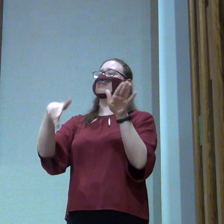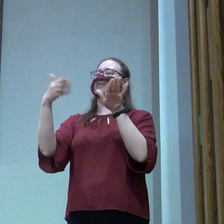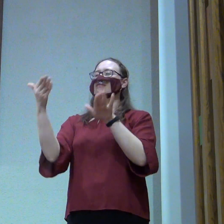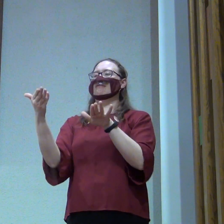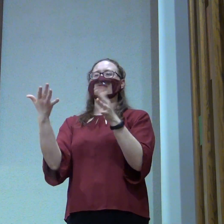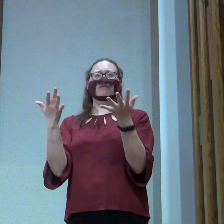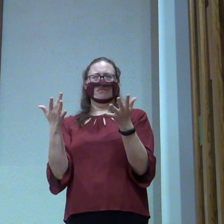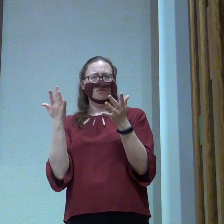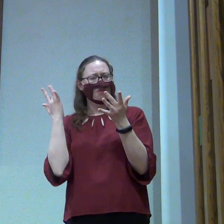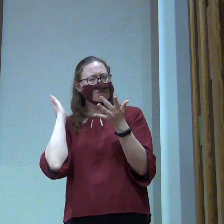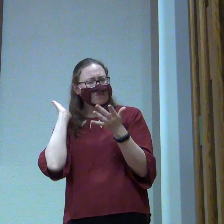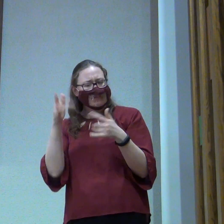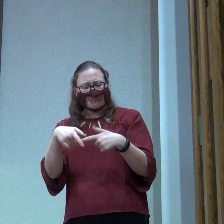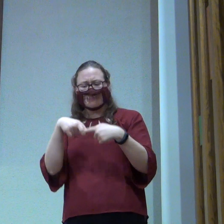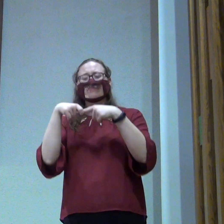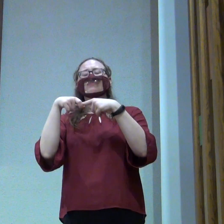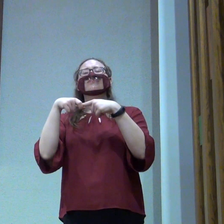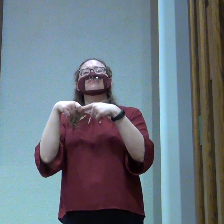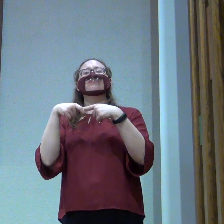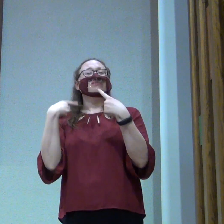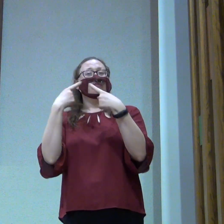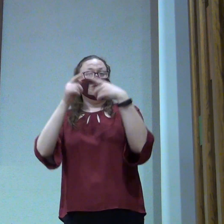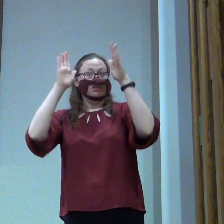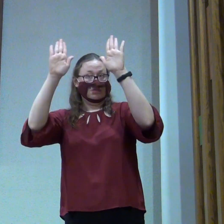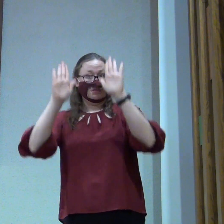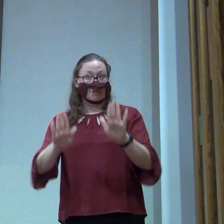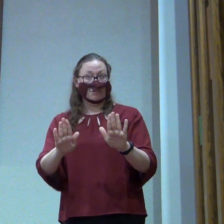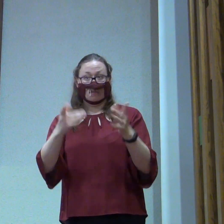until Sunday morning when we gather